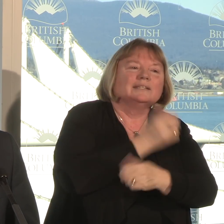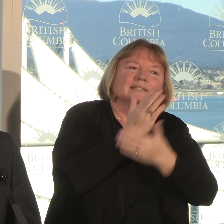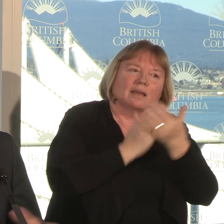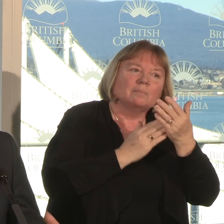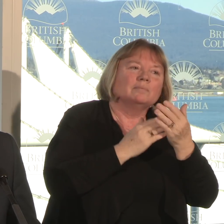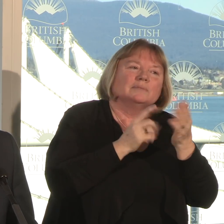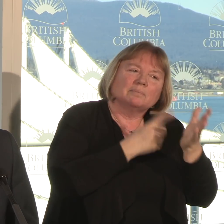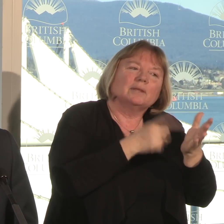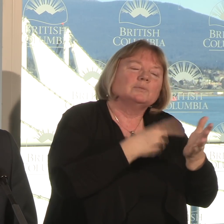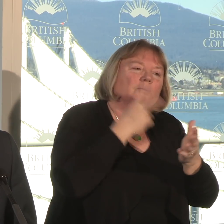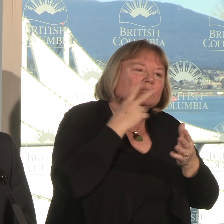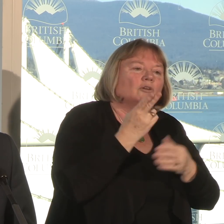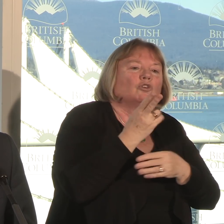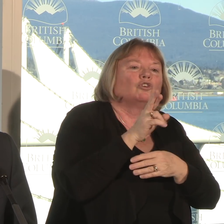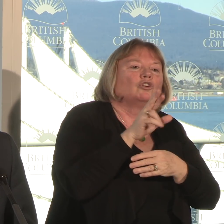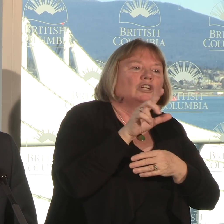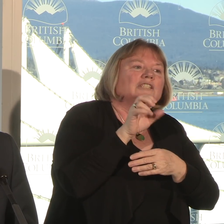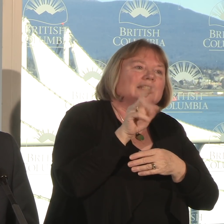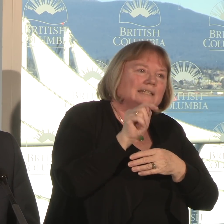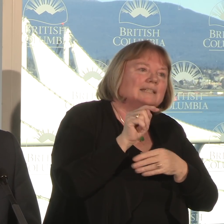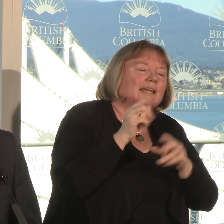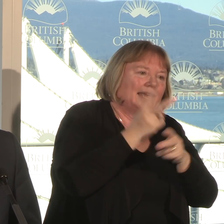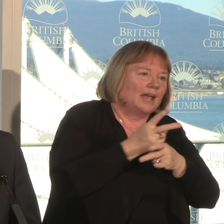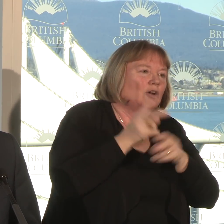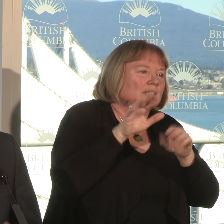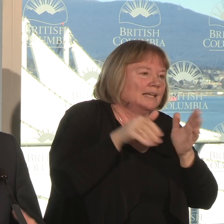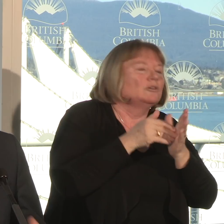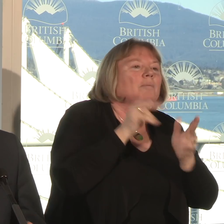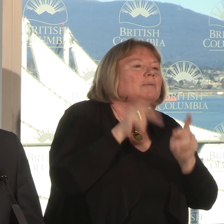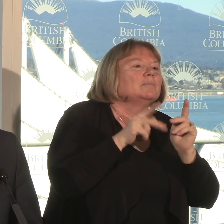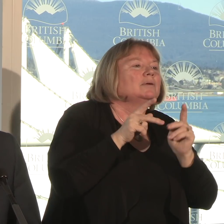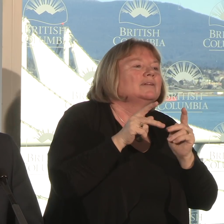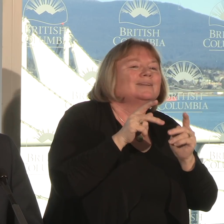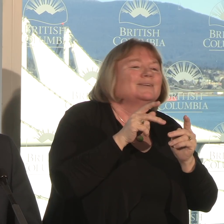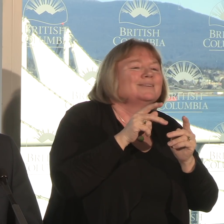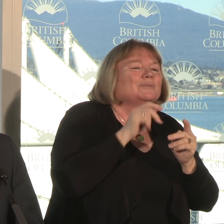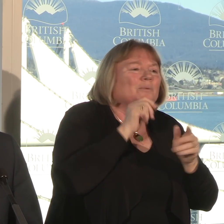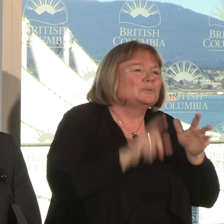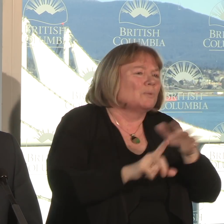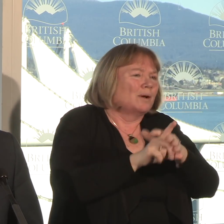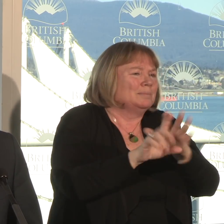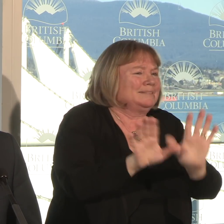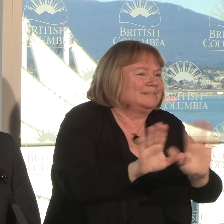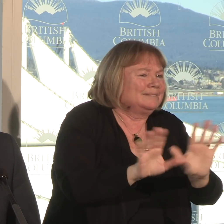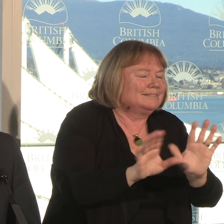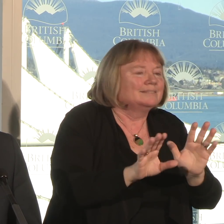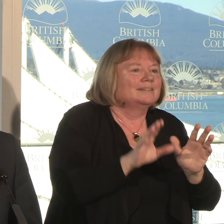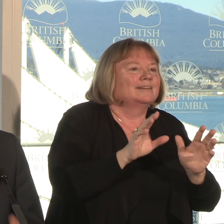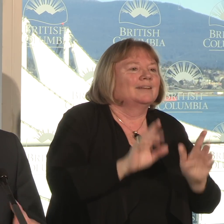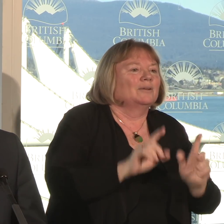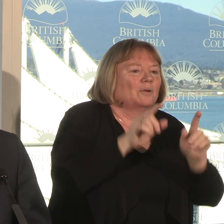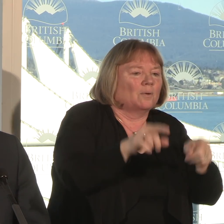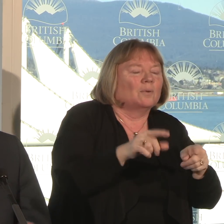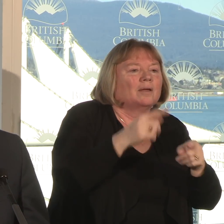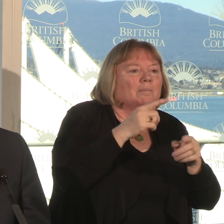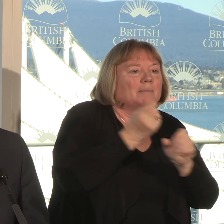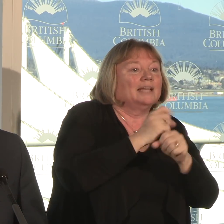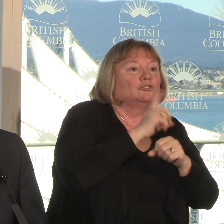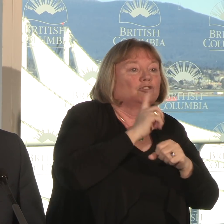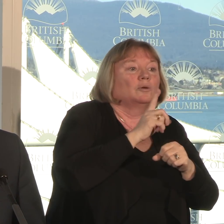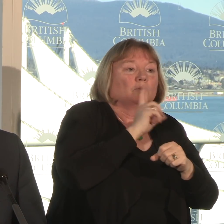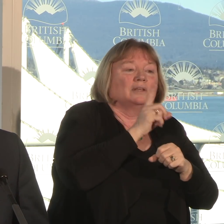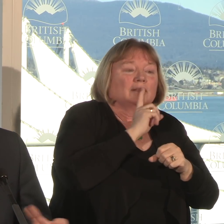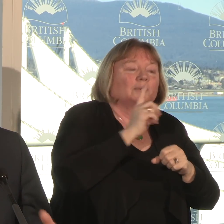seeing at urgent and primary care centers as well, that people not present there, and we not have, that we ensure that the people who need